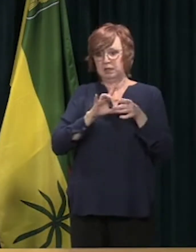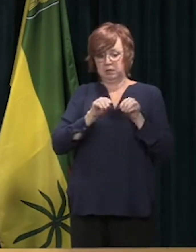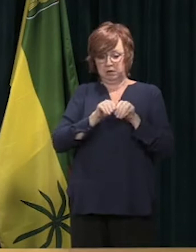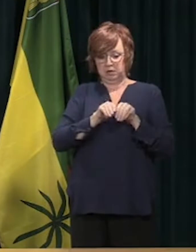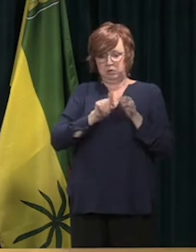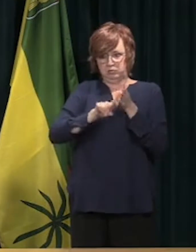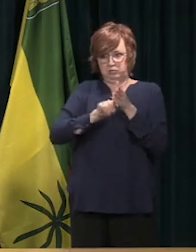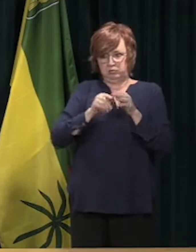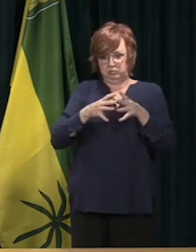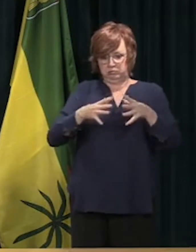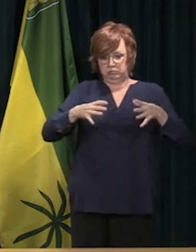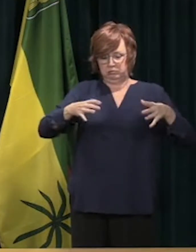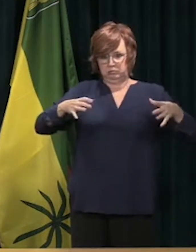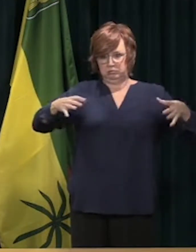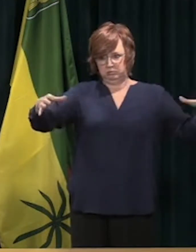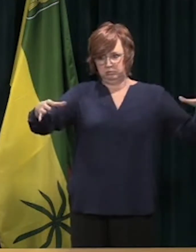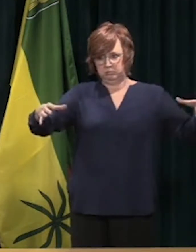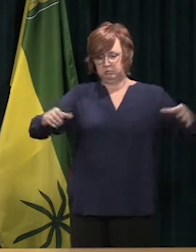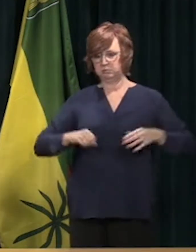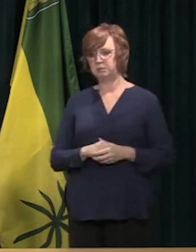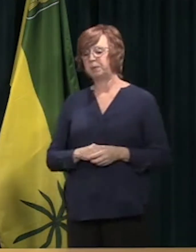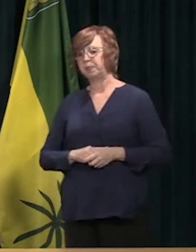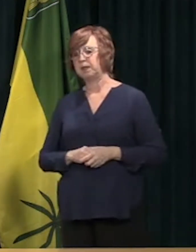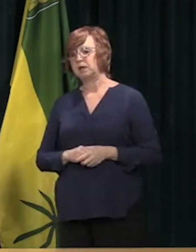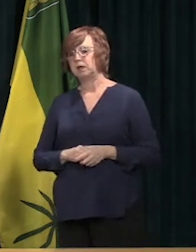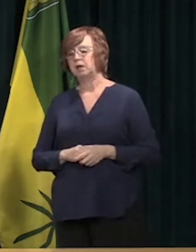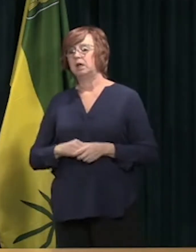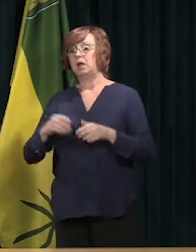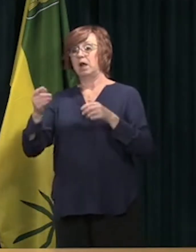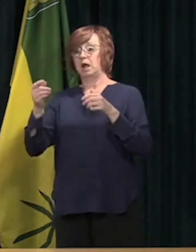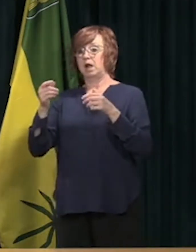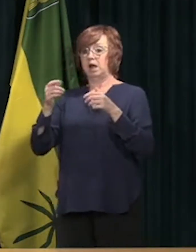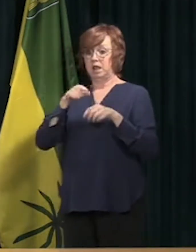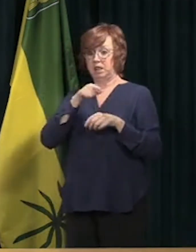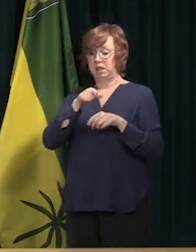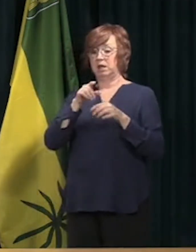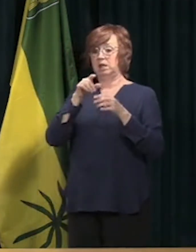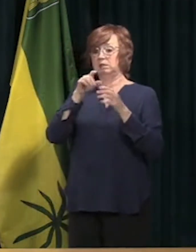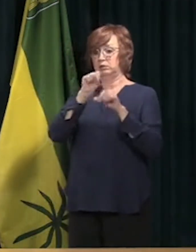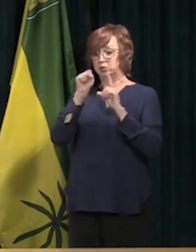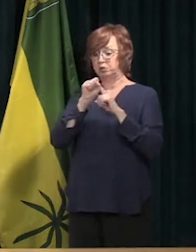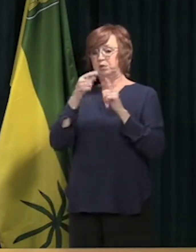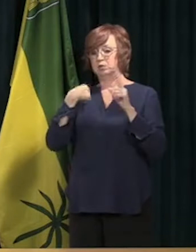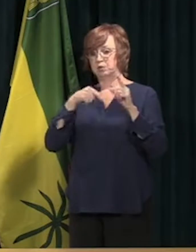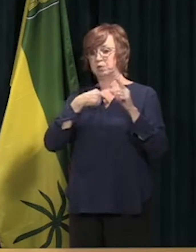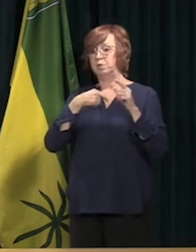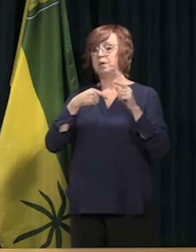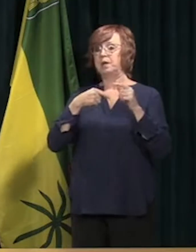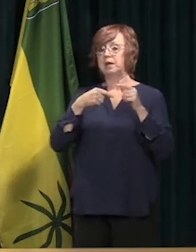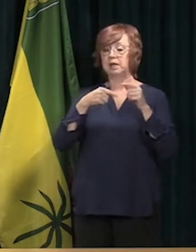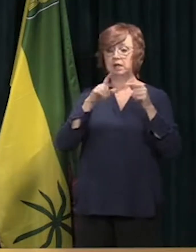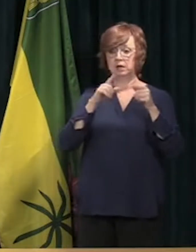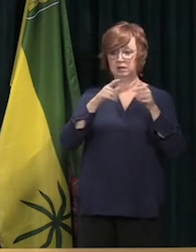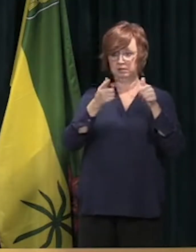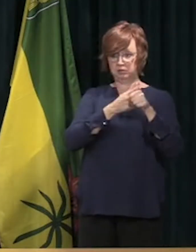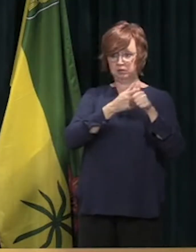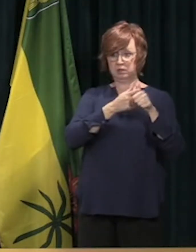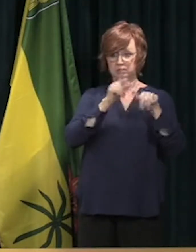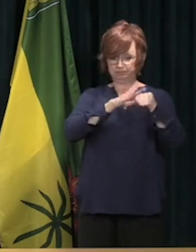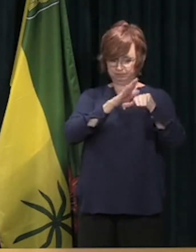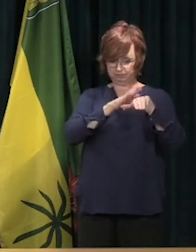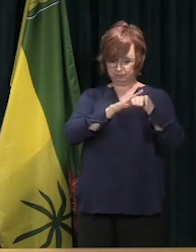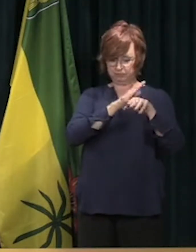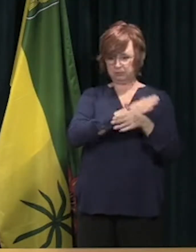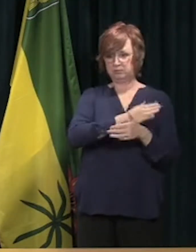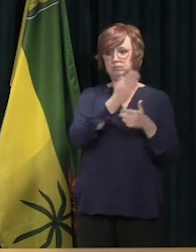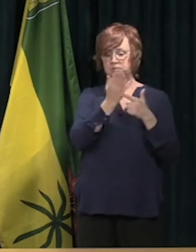that initially all people are alerted that they need to wait for that assessment, so they will be in self-isolation, but